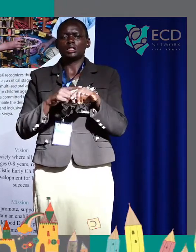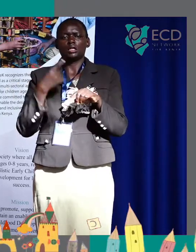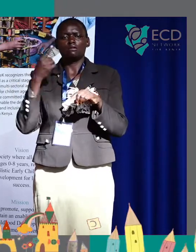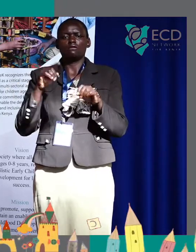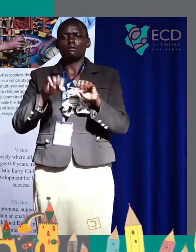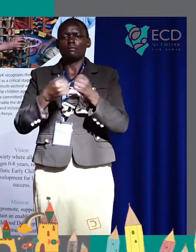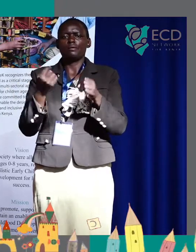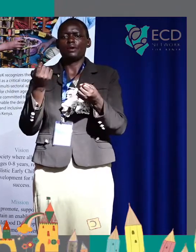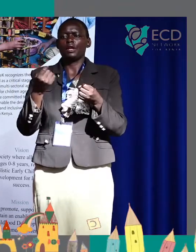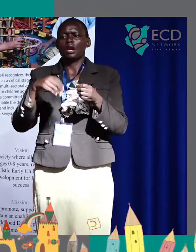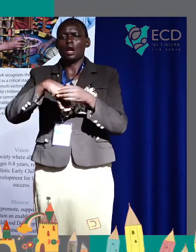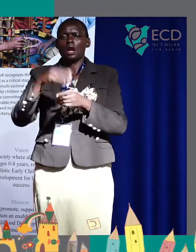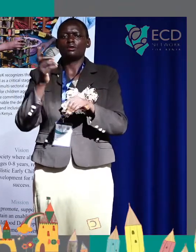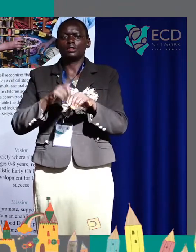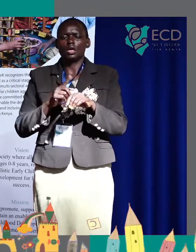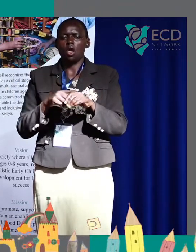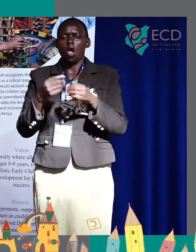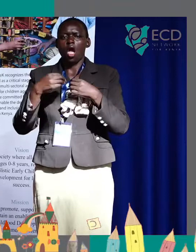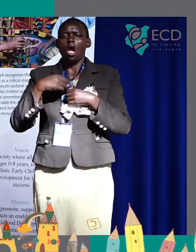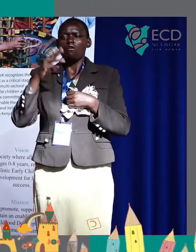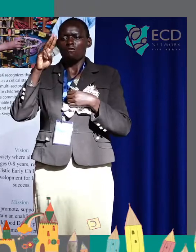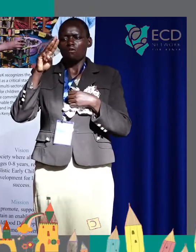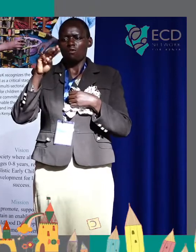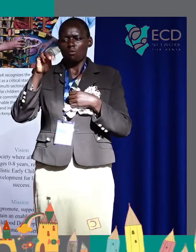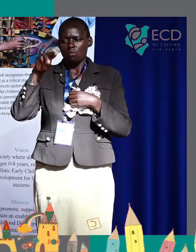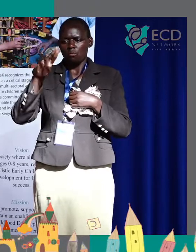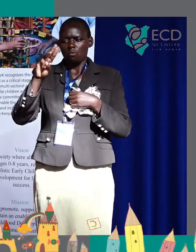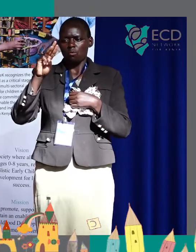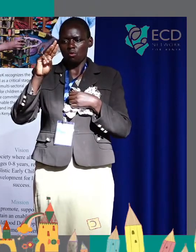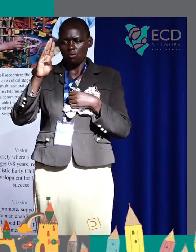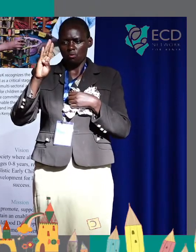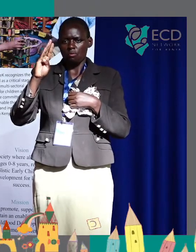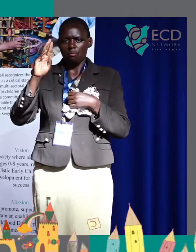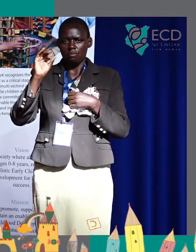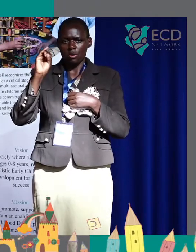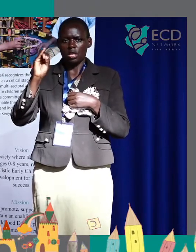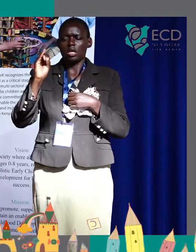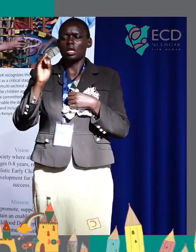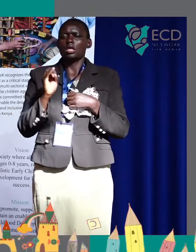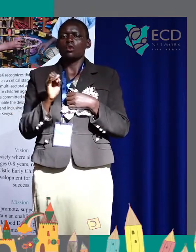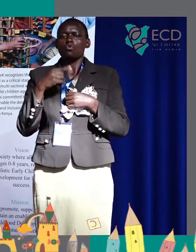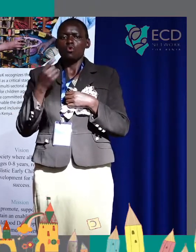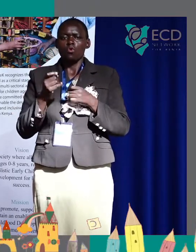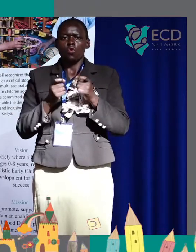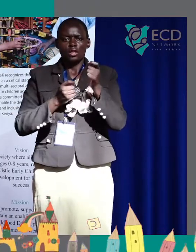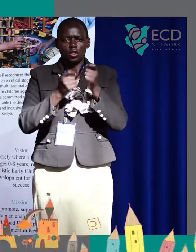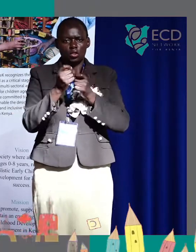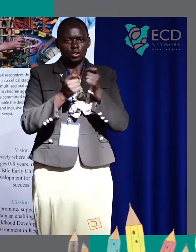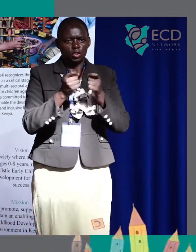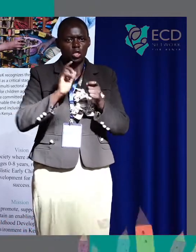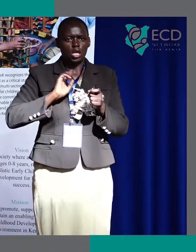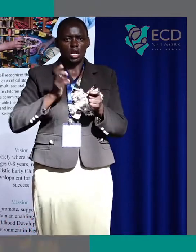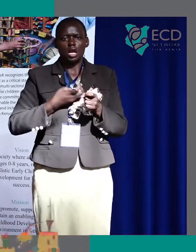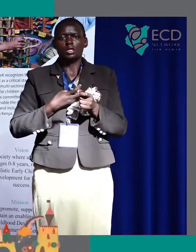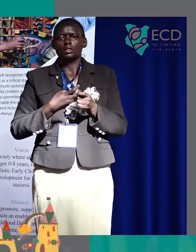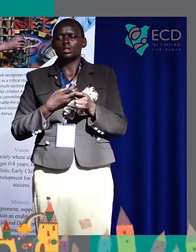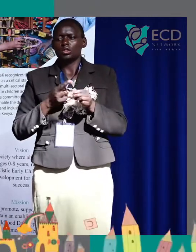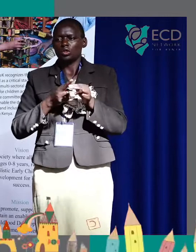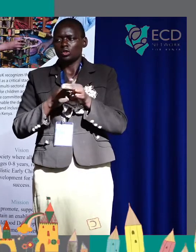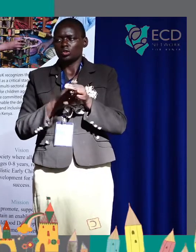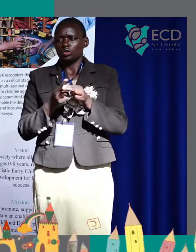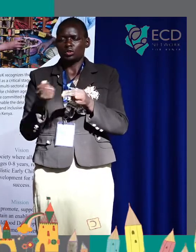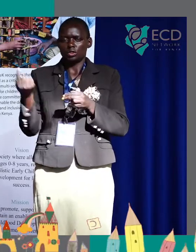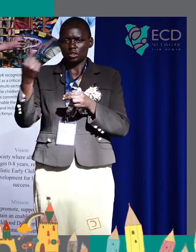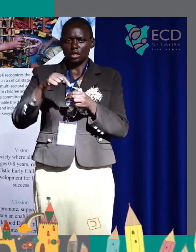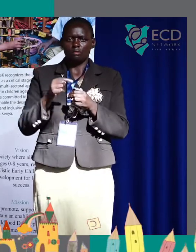we have Mumbi Mugwongo, who will be directing most of us to those rooms. She'll be in the room shortly. She's attending to a matter and